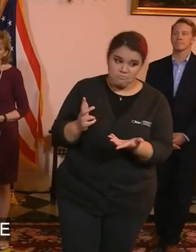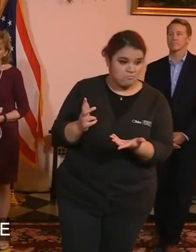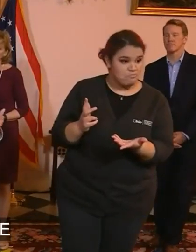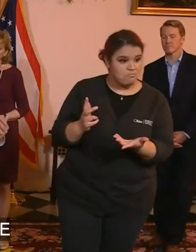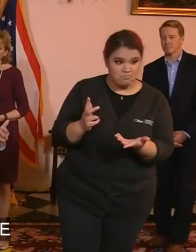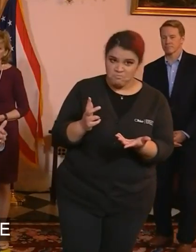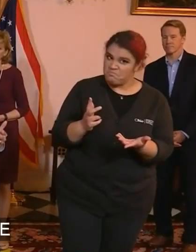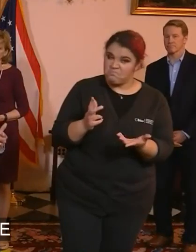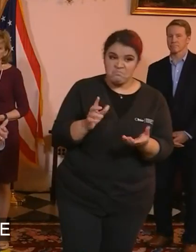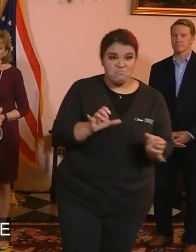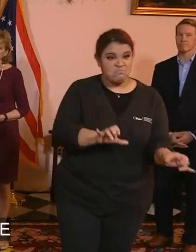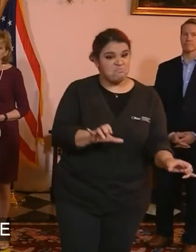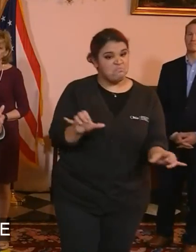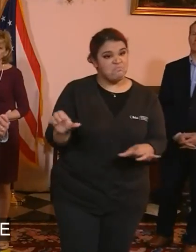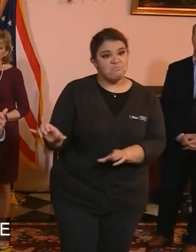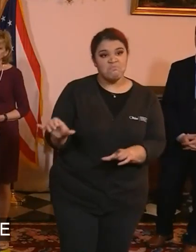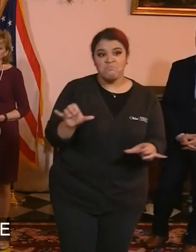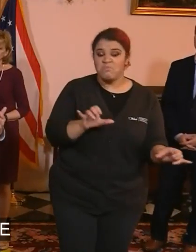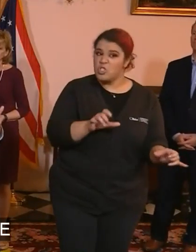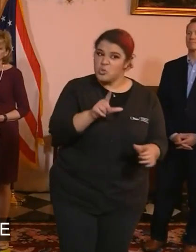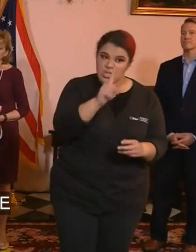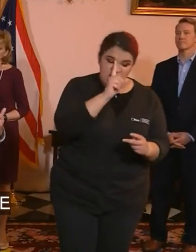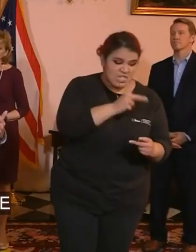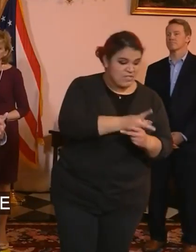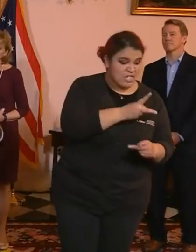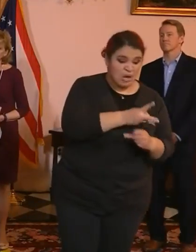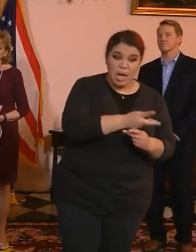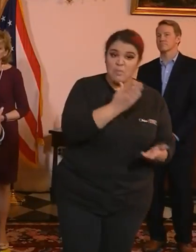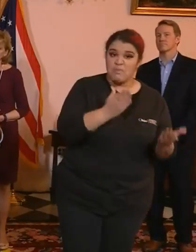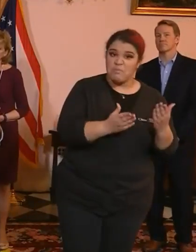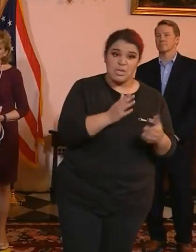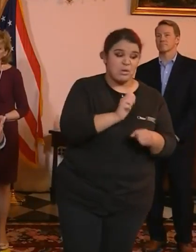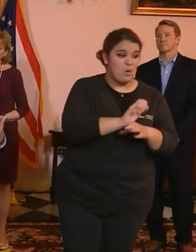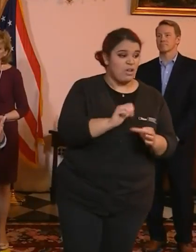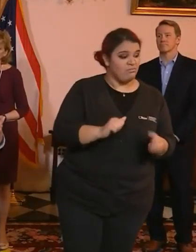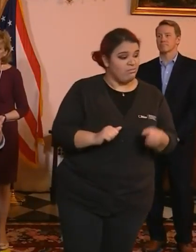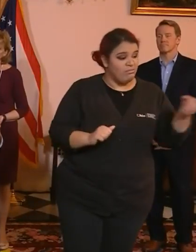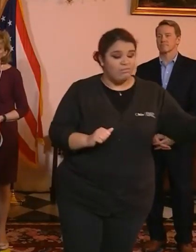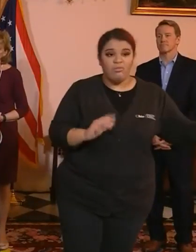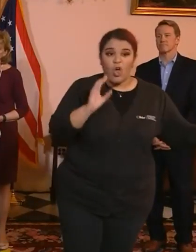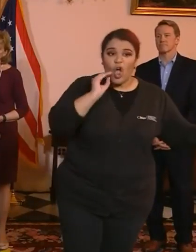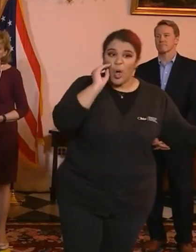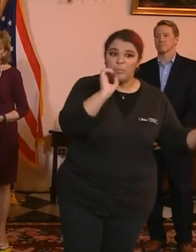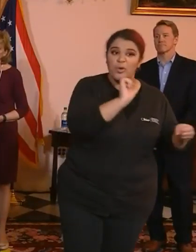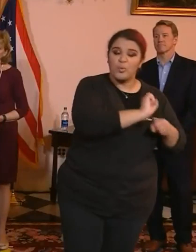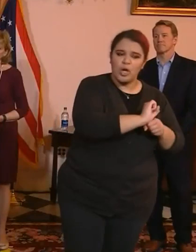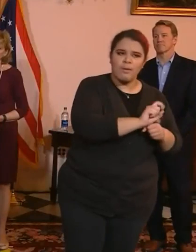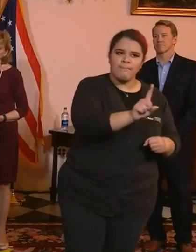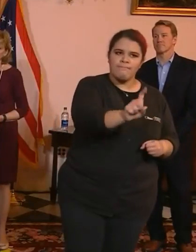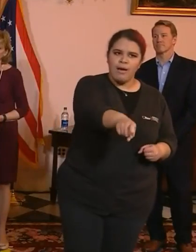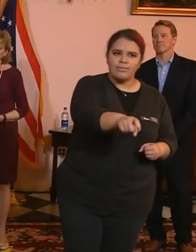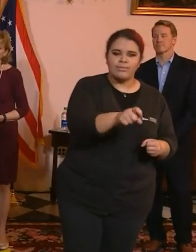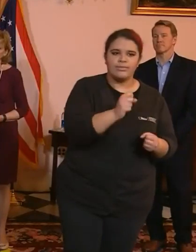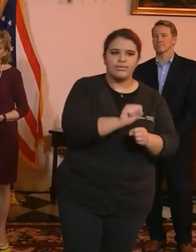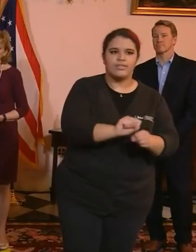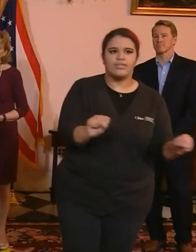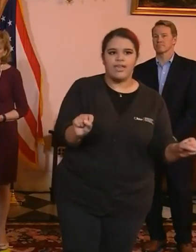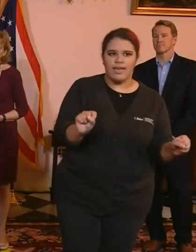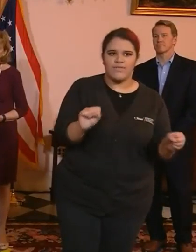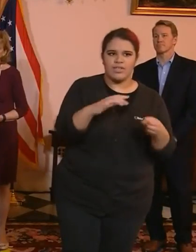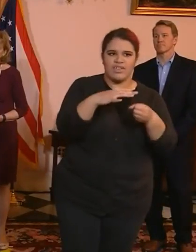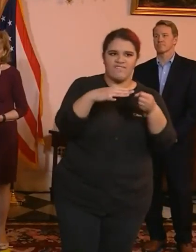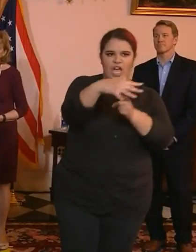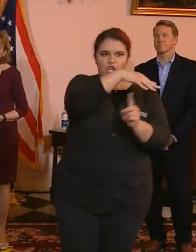that person work from home. They have to be able to provide a safe workplace for the worker. I mean,